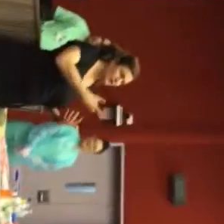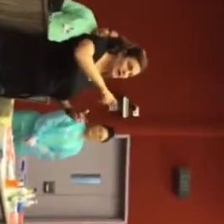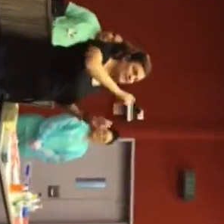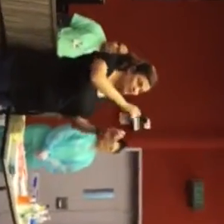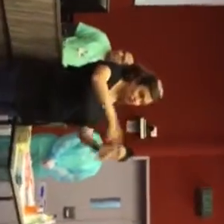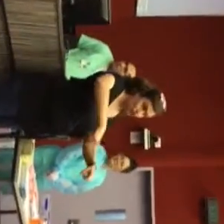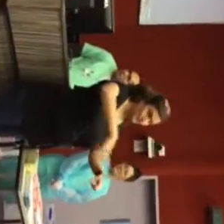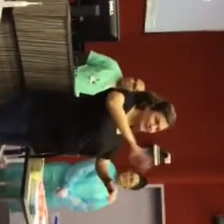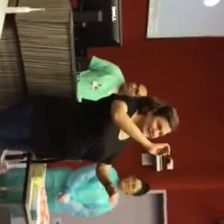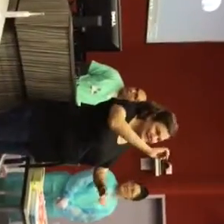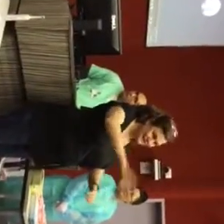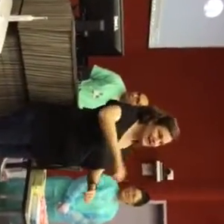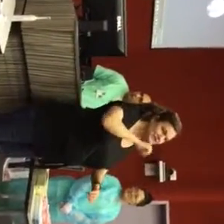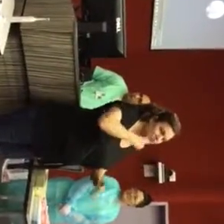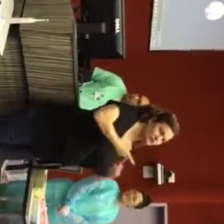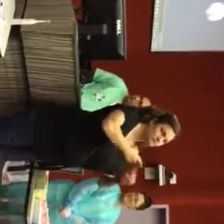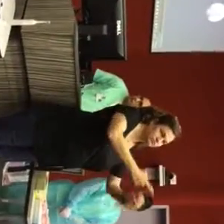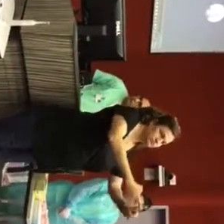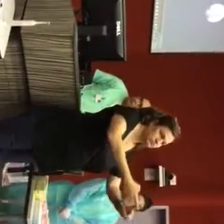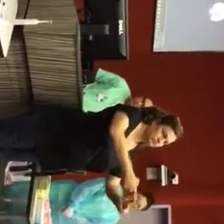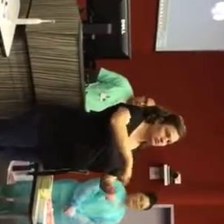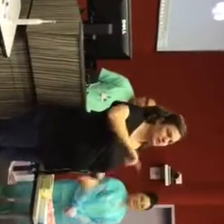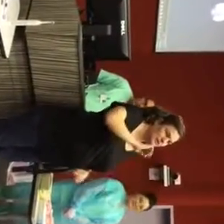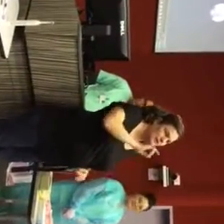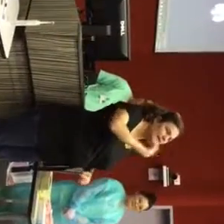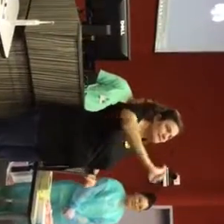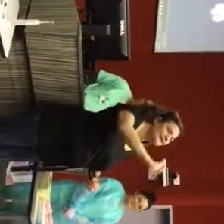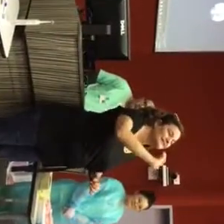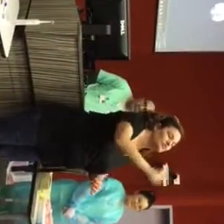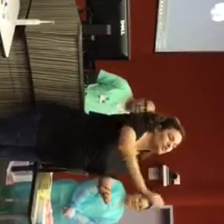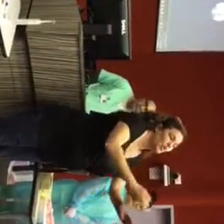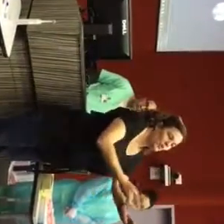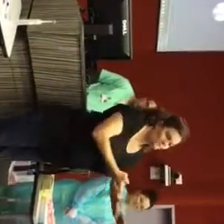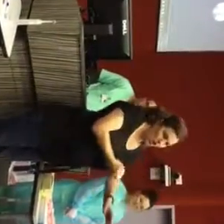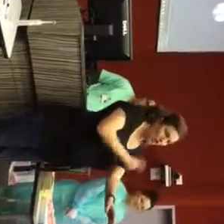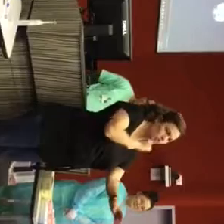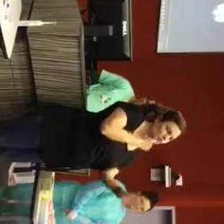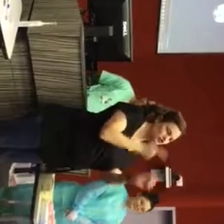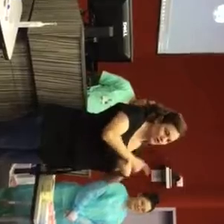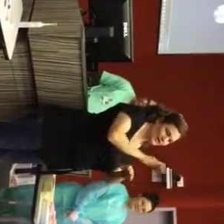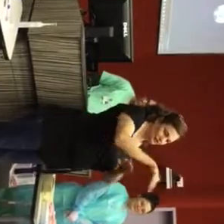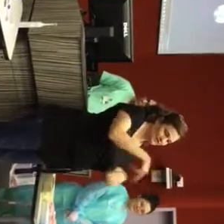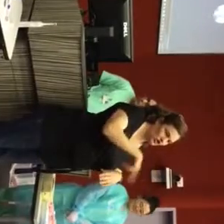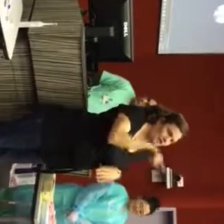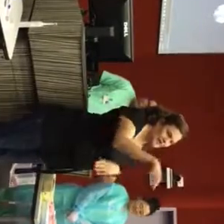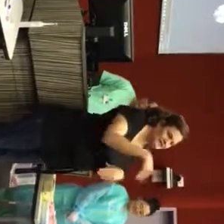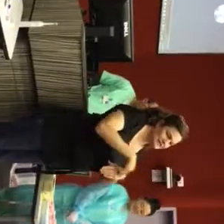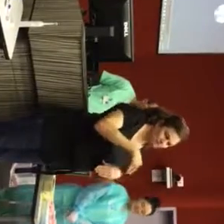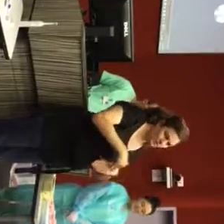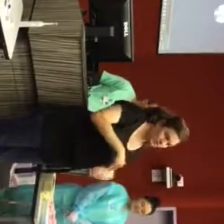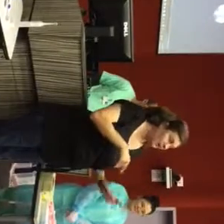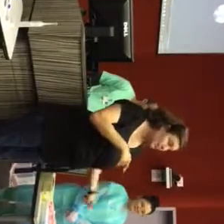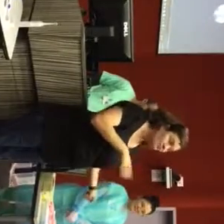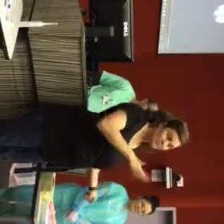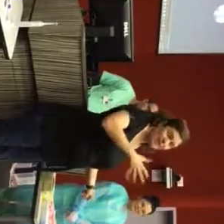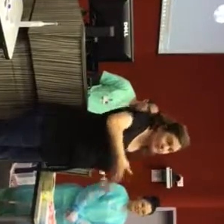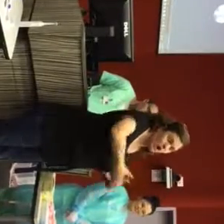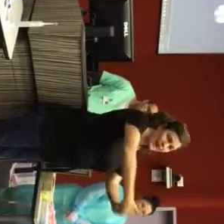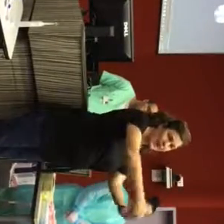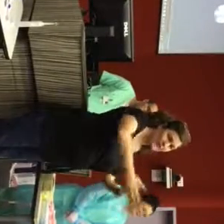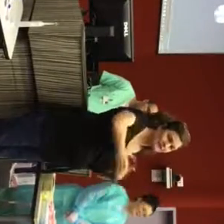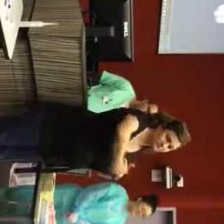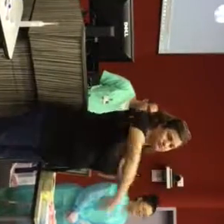yes. However, that rate of your bone decreasing over time isn't going to change. So, yeah, I mean, if you're taking care of your denture, both should last a